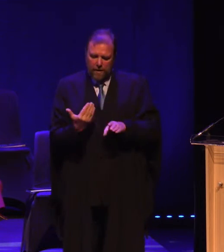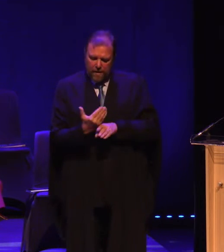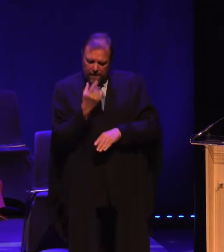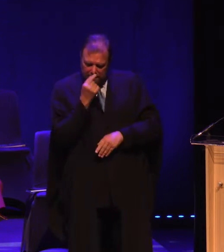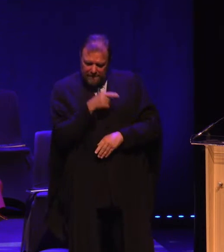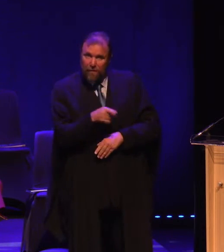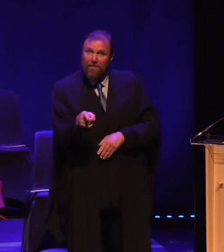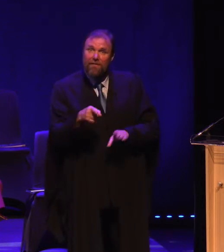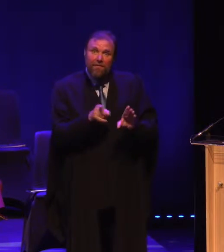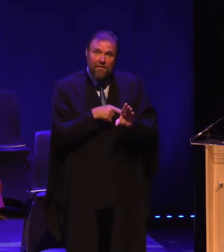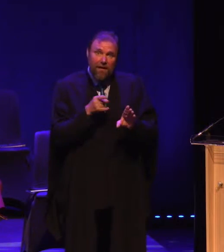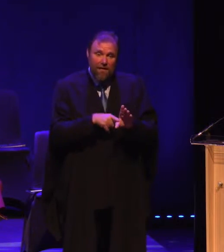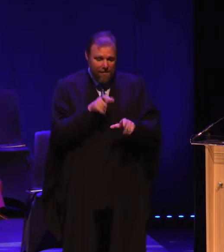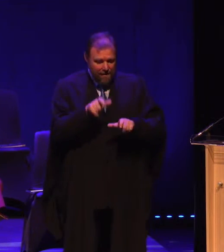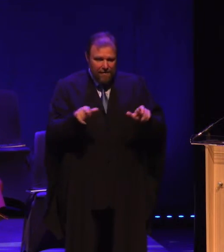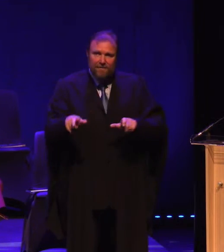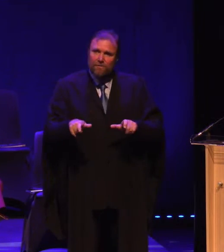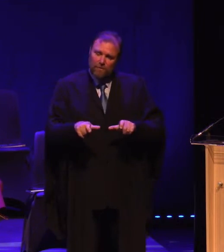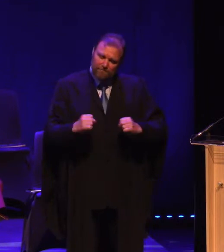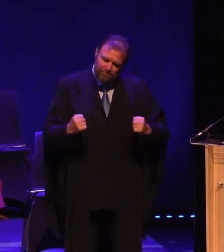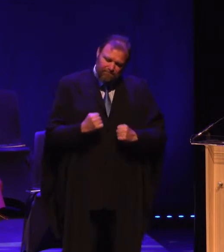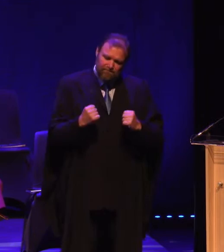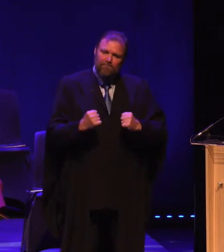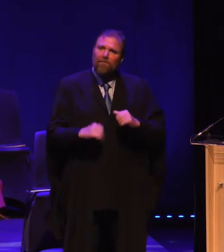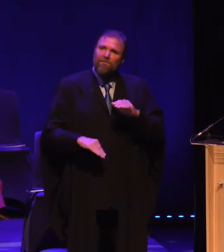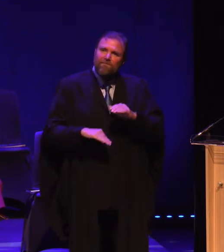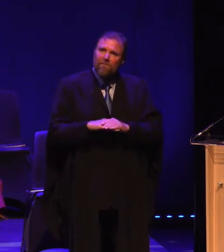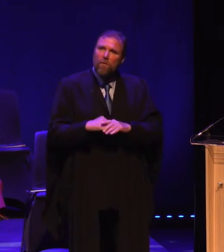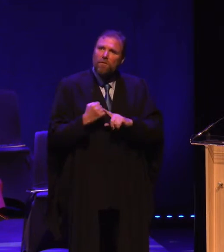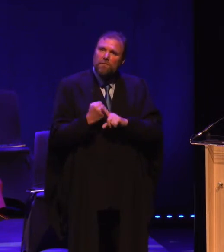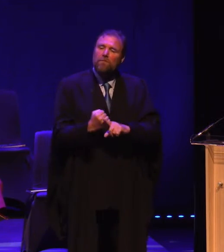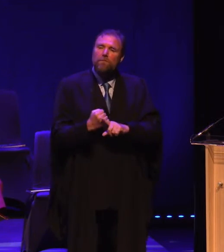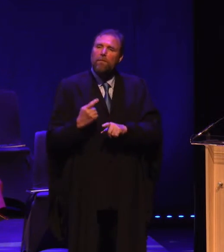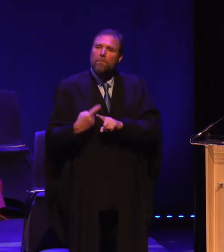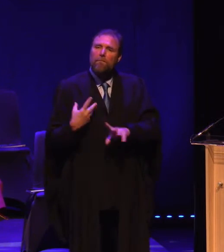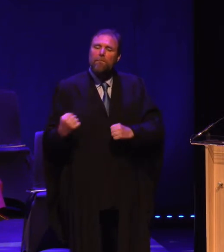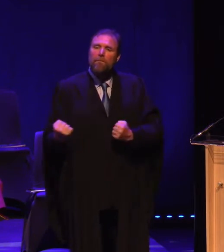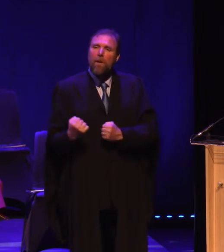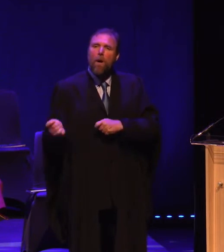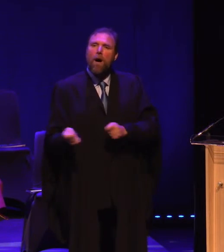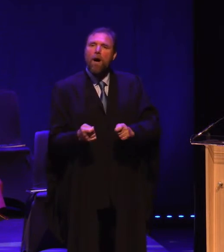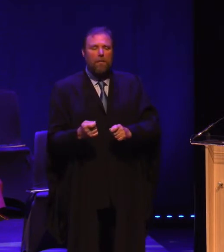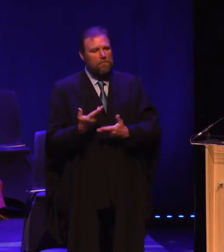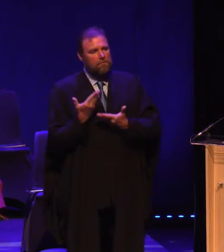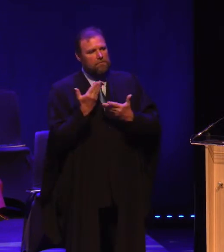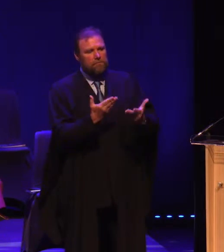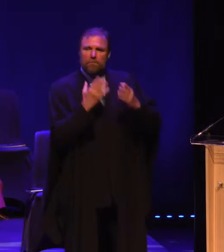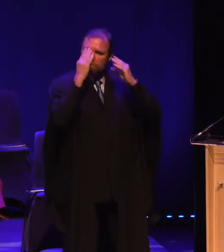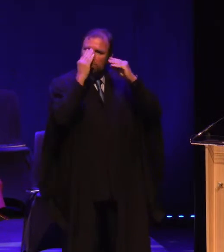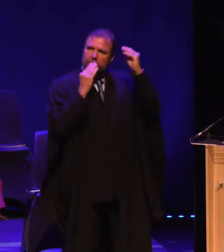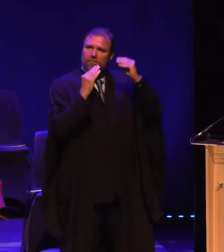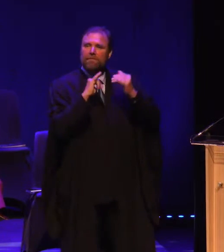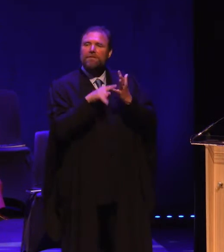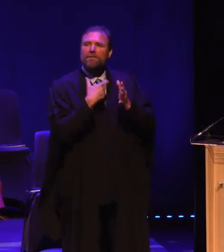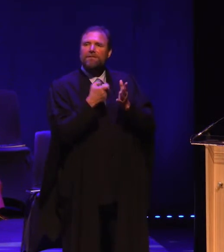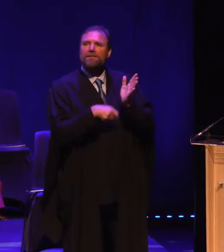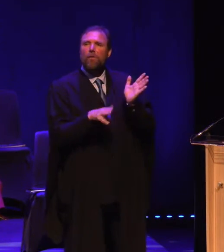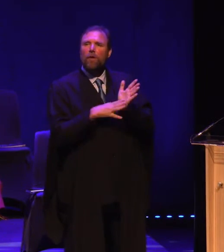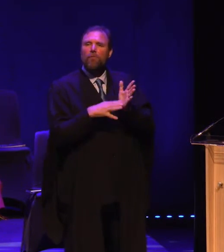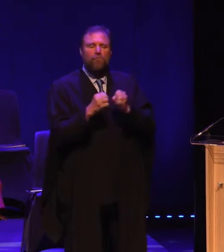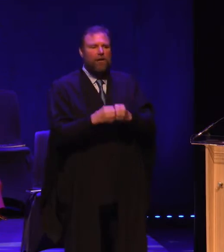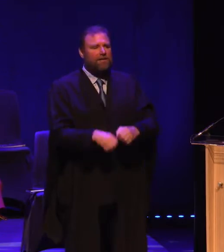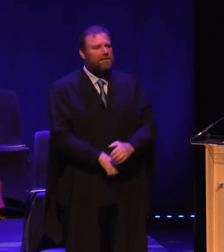to Generate Force, Speed and Power," and the award of Doctor of Philosophy, Saudium Brueles.